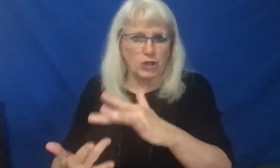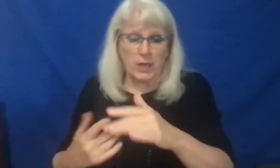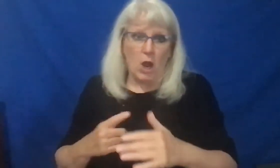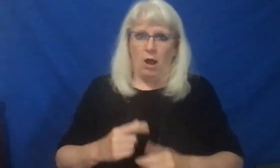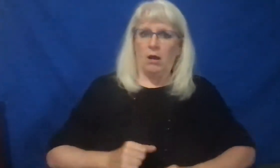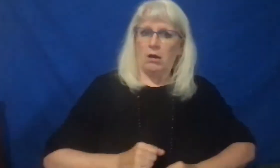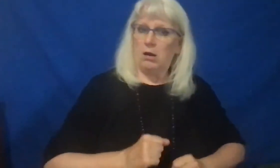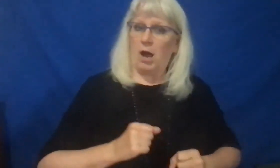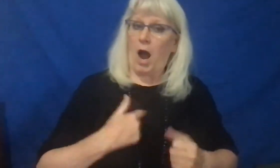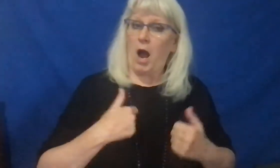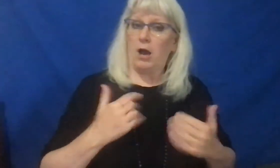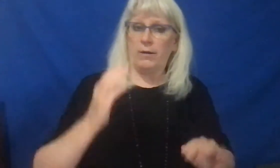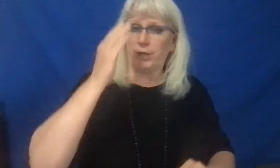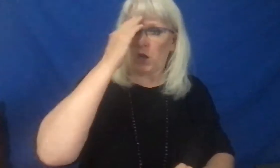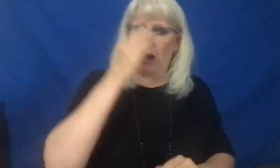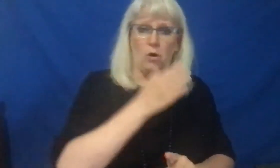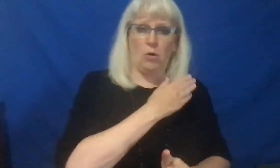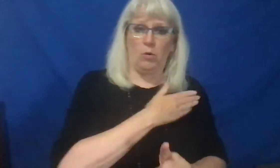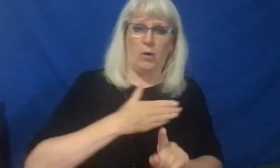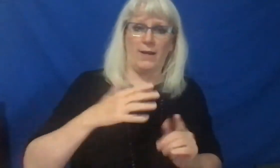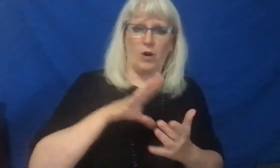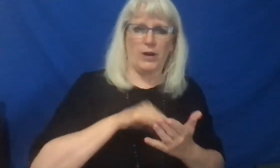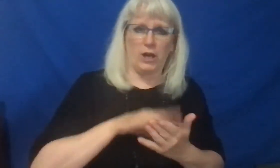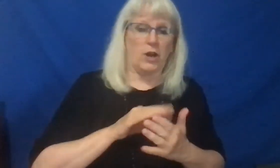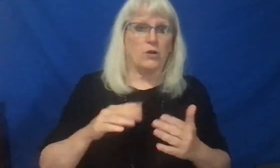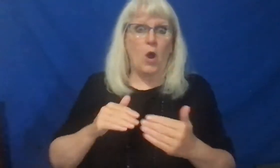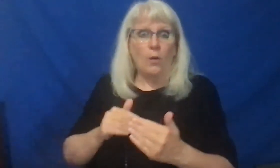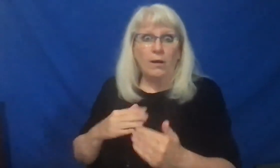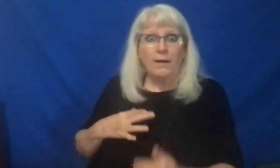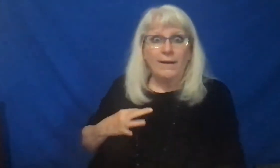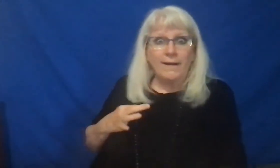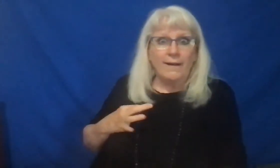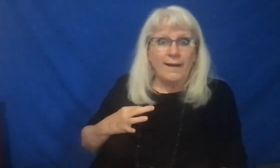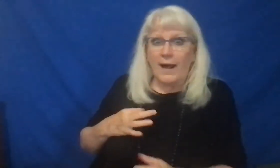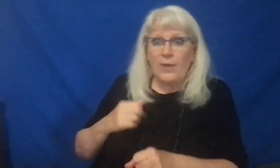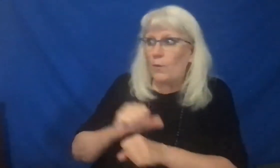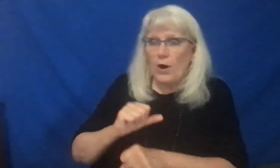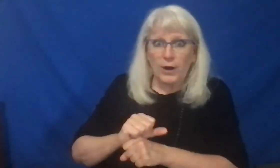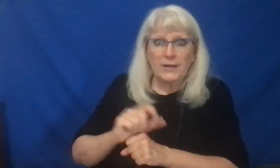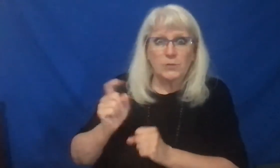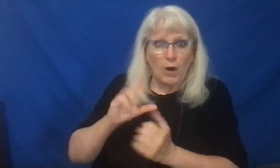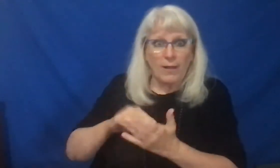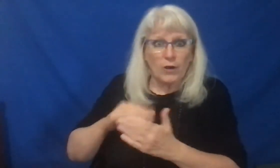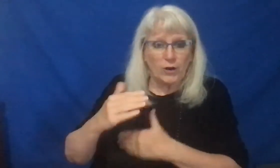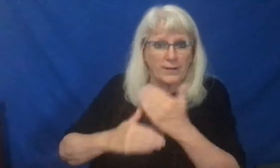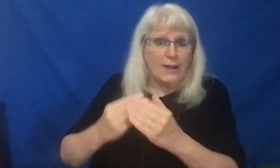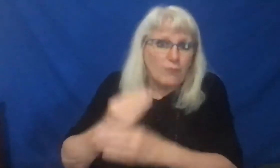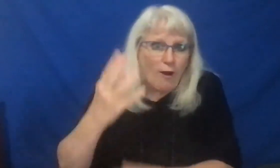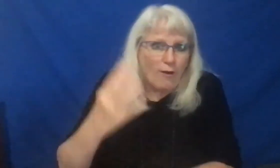where I'm at now, but it's the work that I get to do and how I get to learn and grow. And so much could be